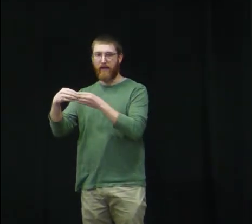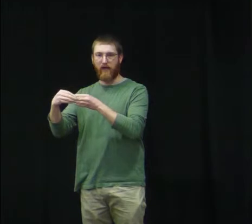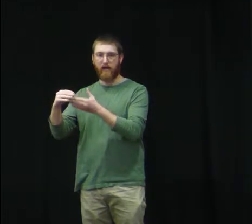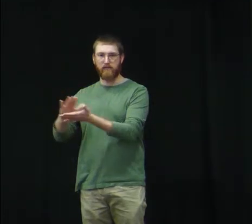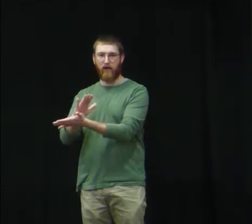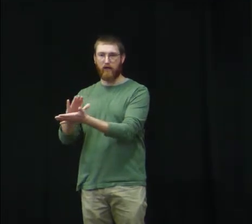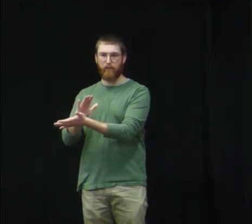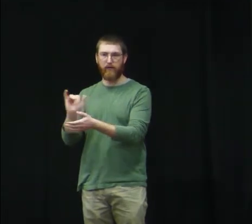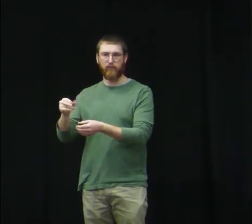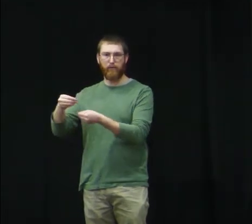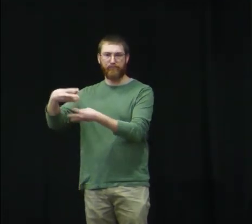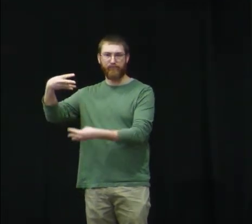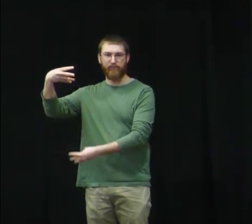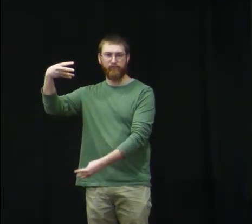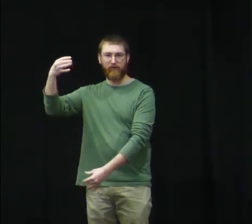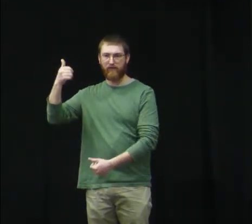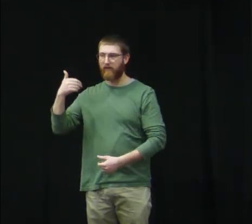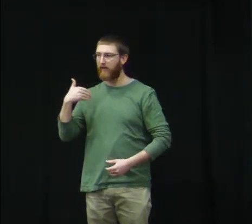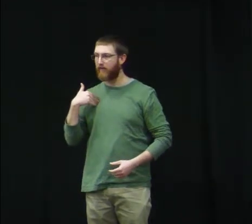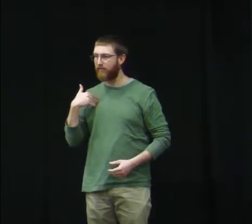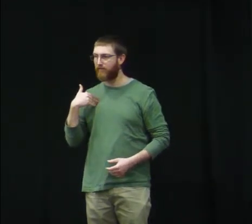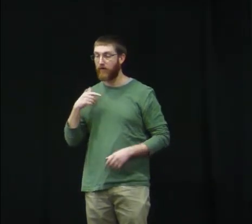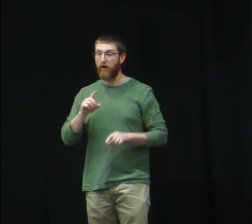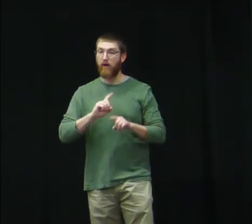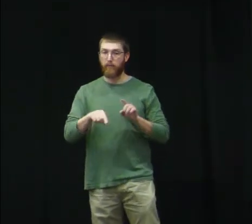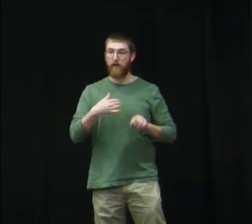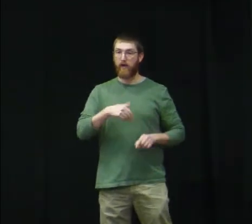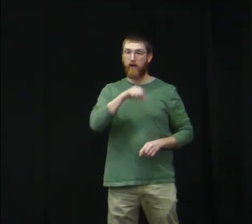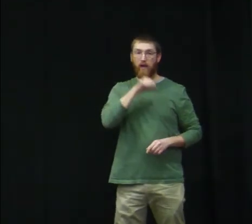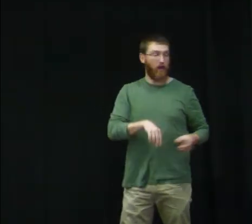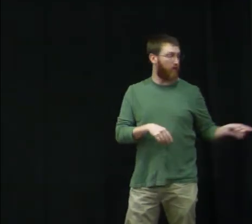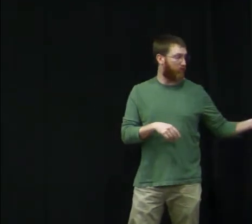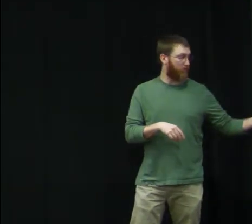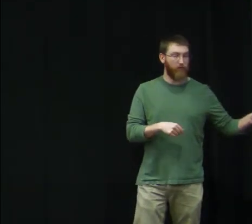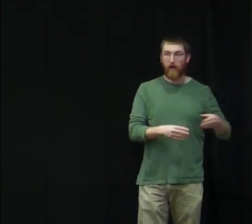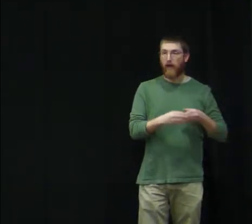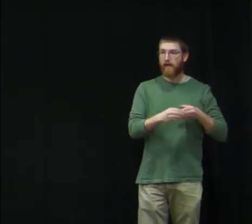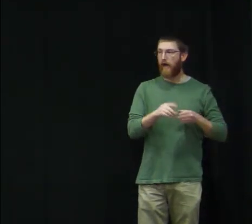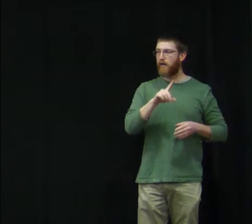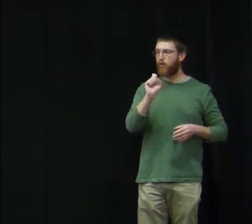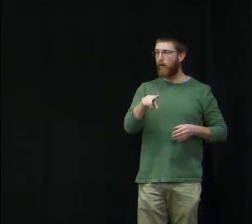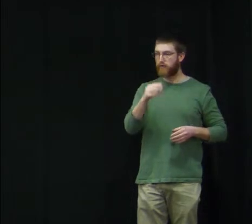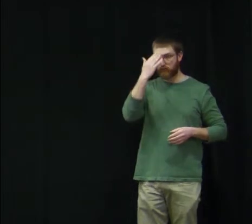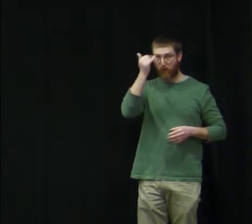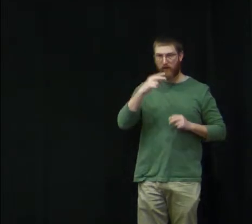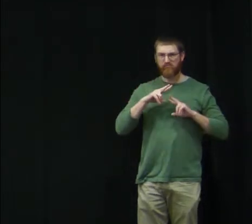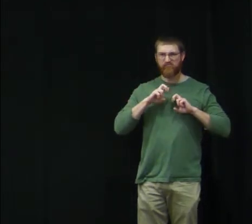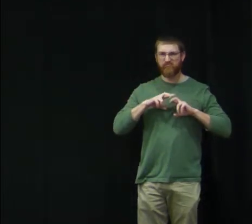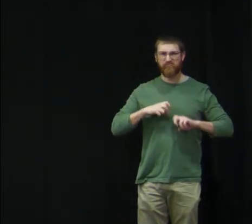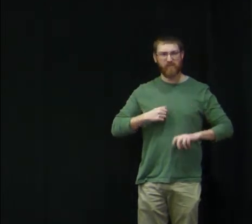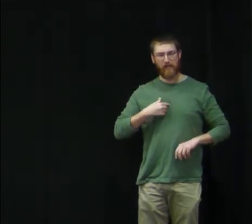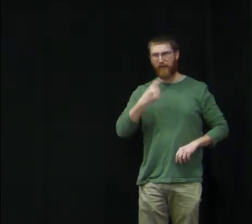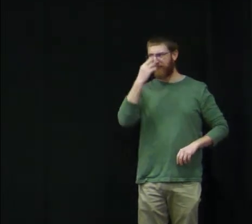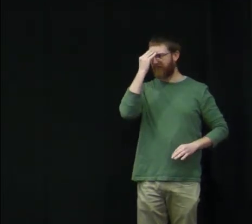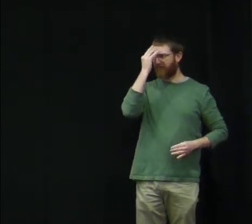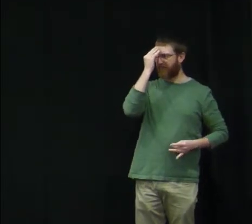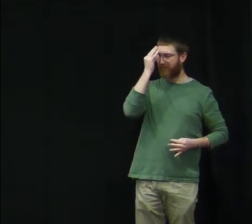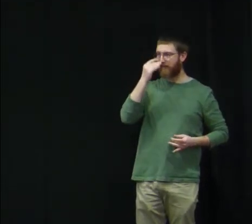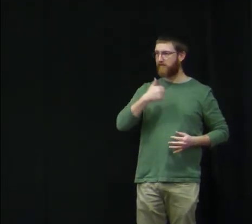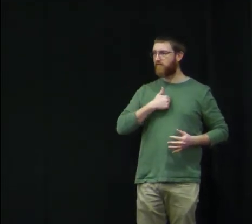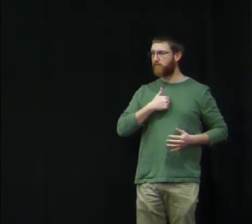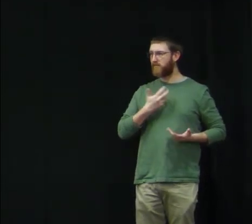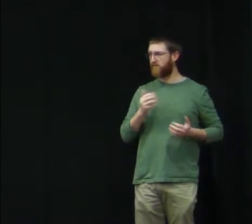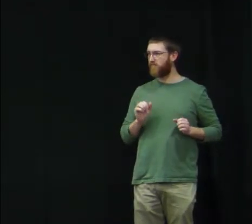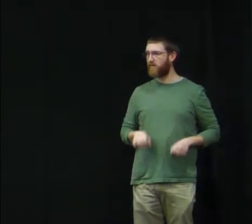use it. Right. But I love the guiding questions because it makes you think about things. And I think if you use